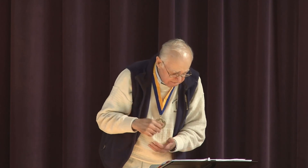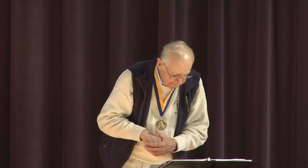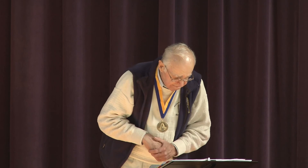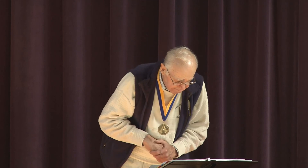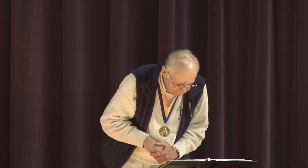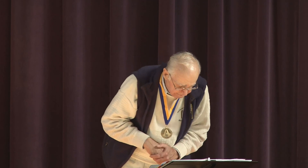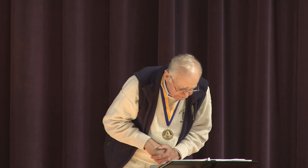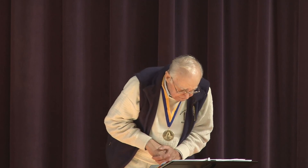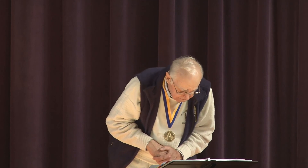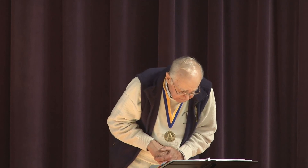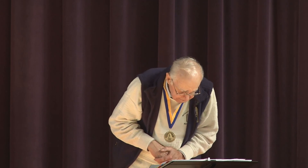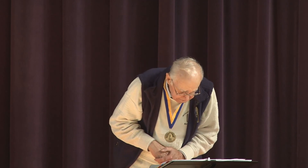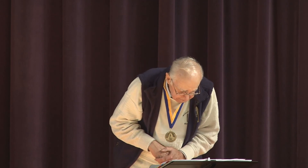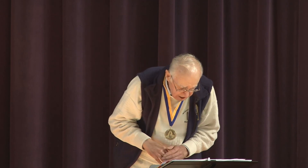as for his studies.